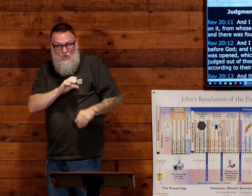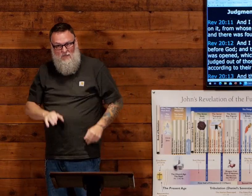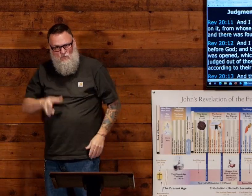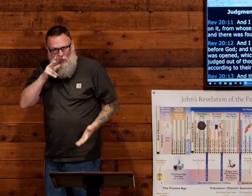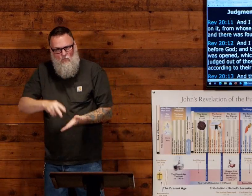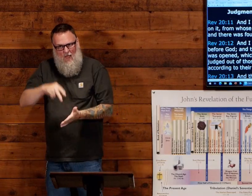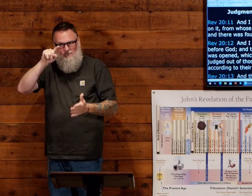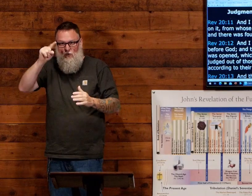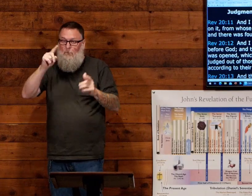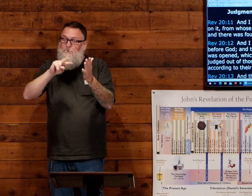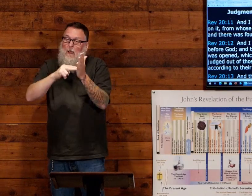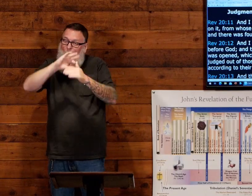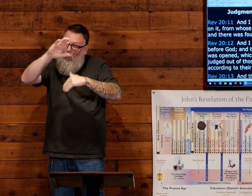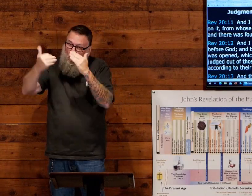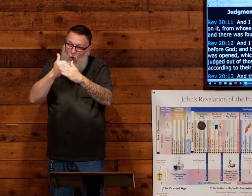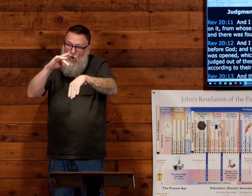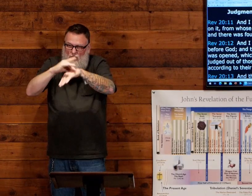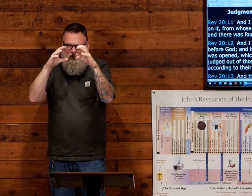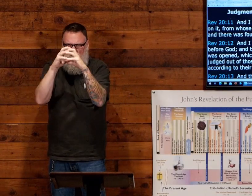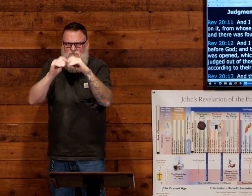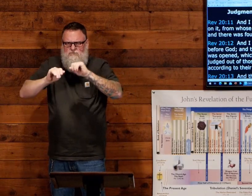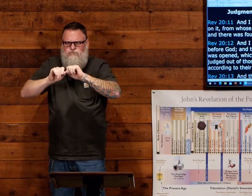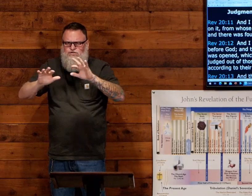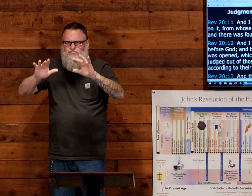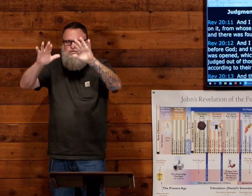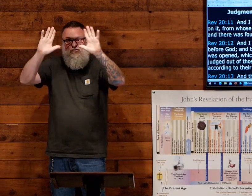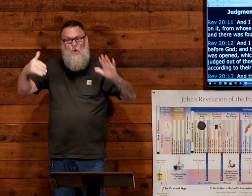who are dead in Christ, will rise first.